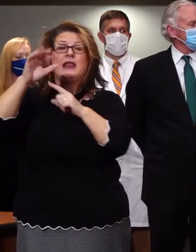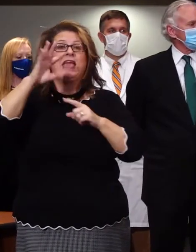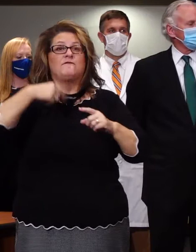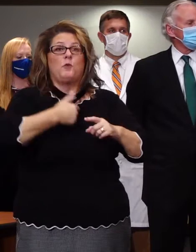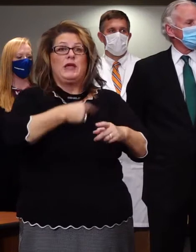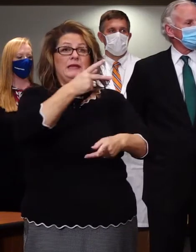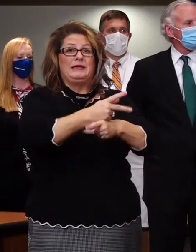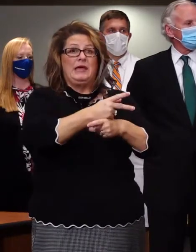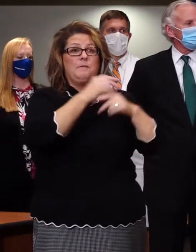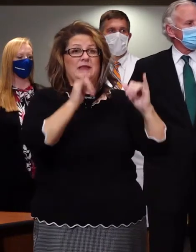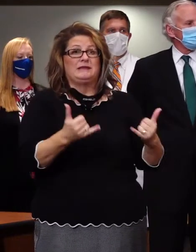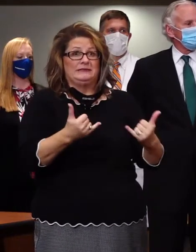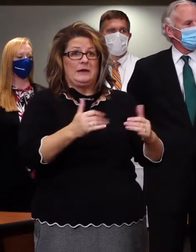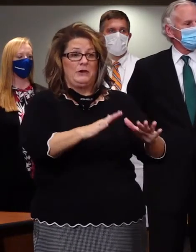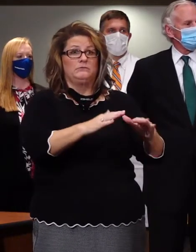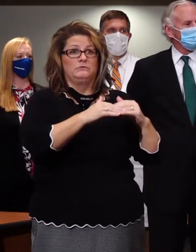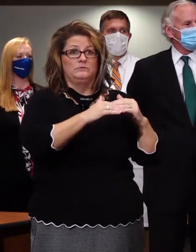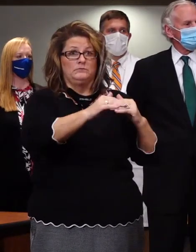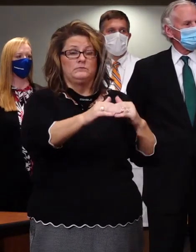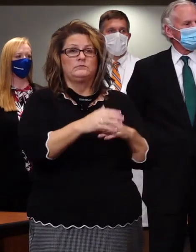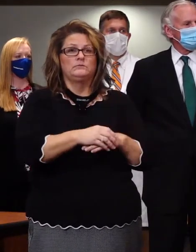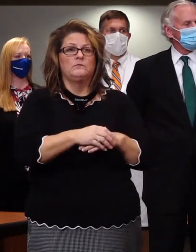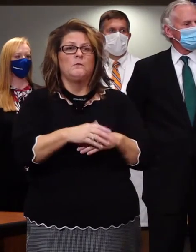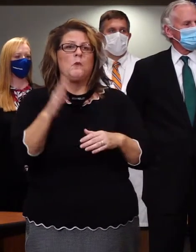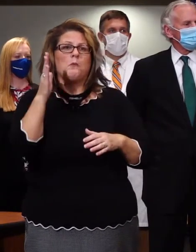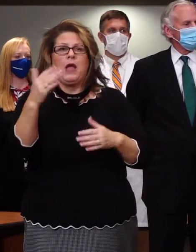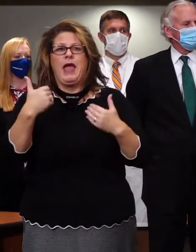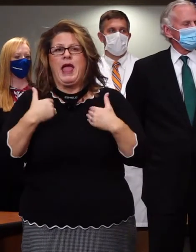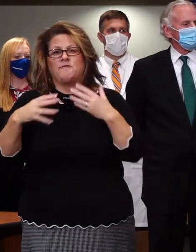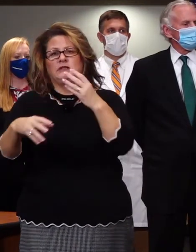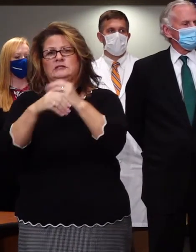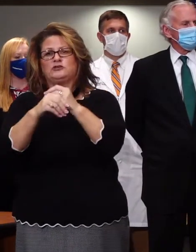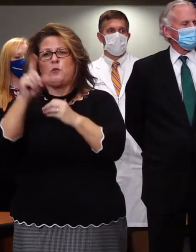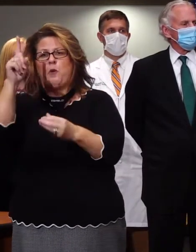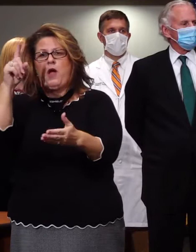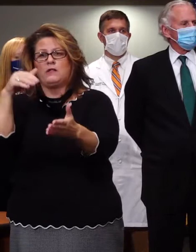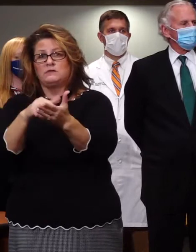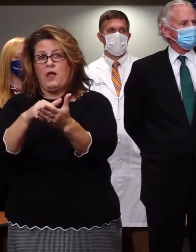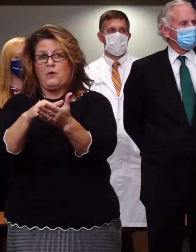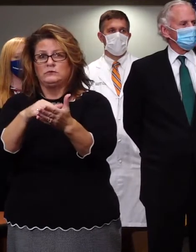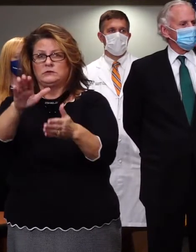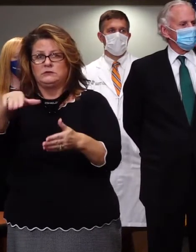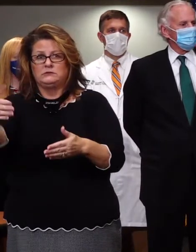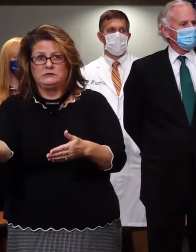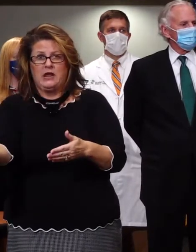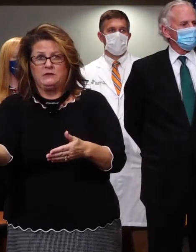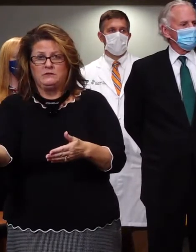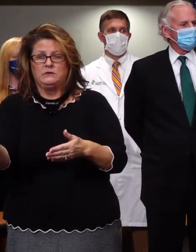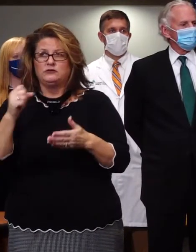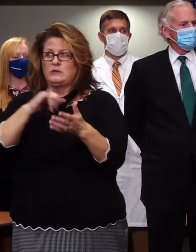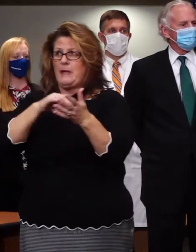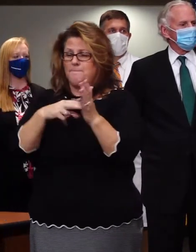we stand to see an estimated 1,000 deaths. So what that means is that from the end